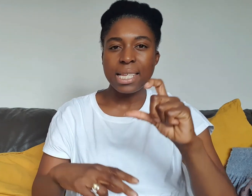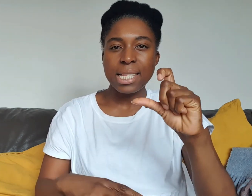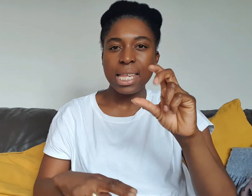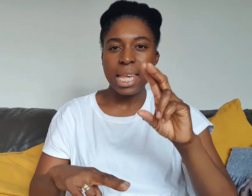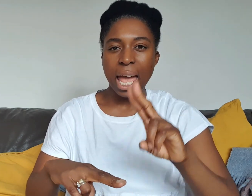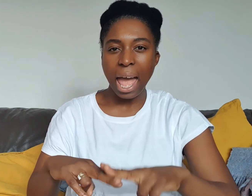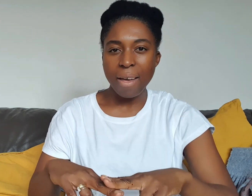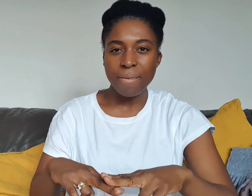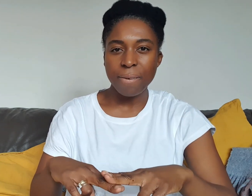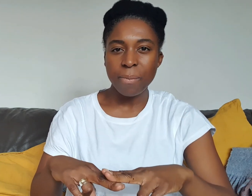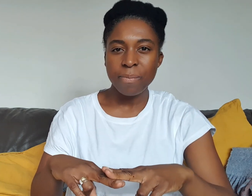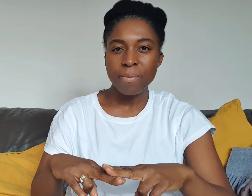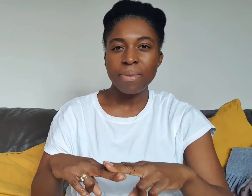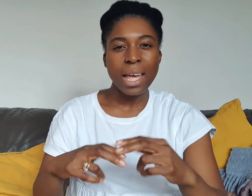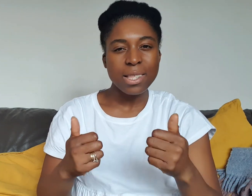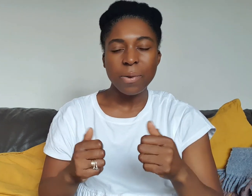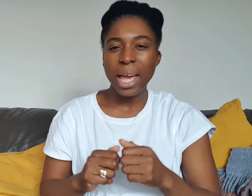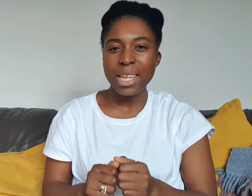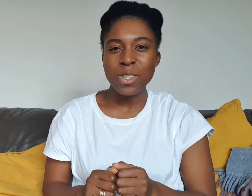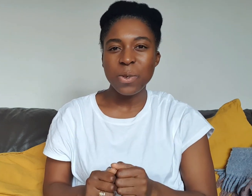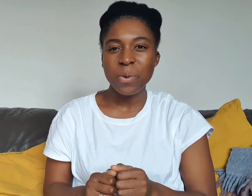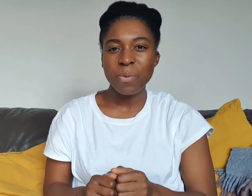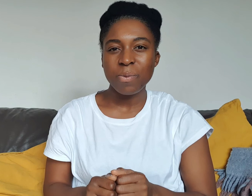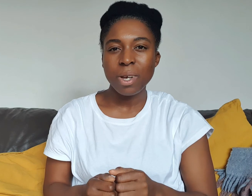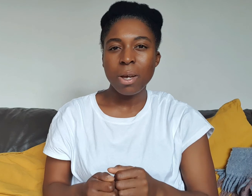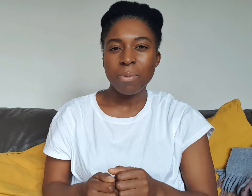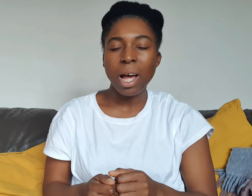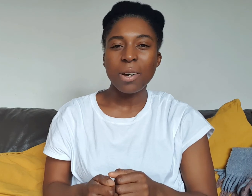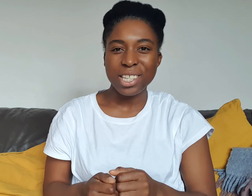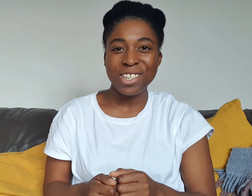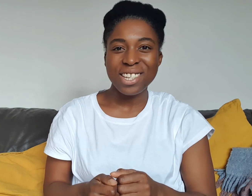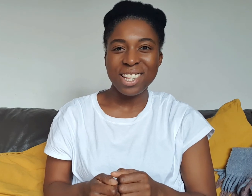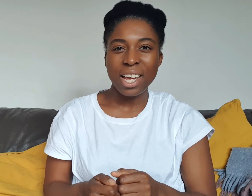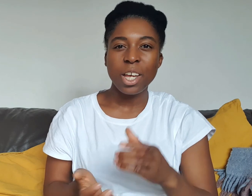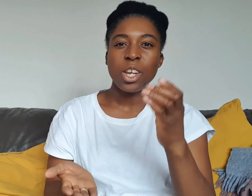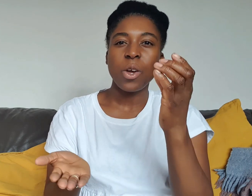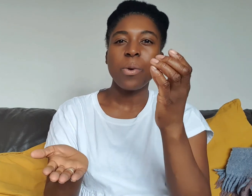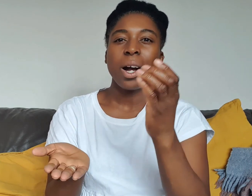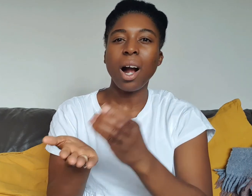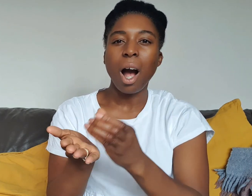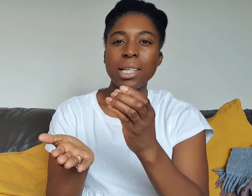in CF. That's okay too. But I'll teach you the sign I know.